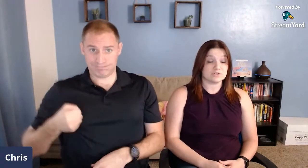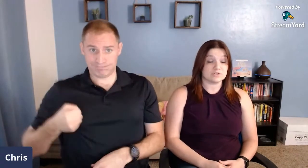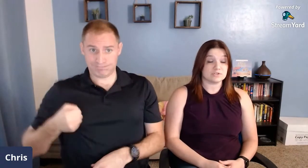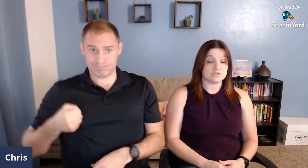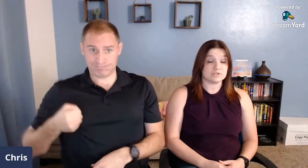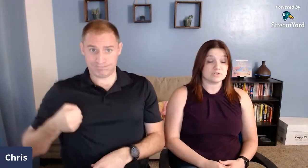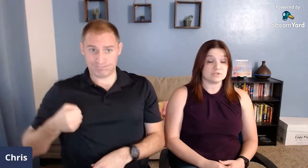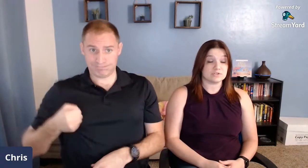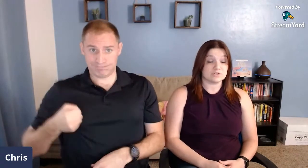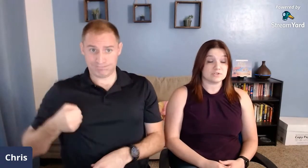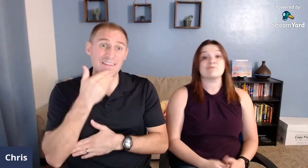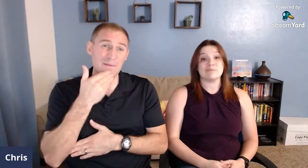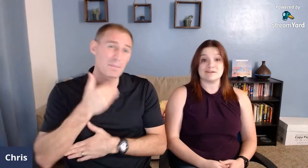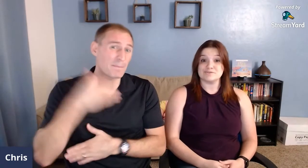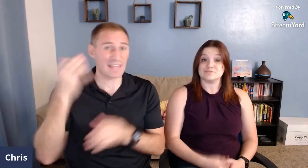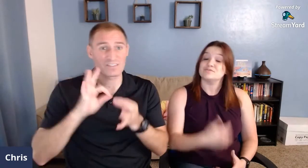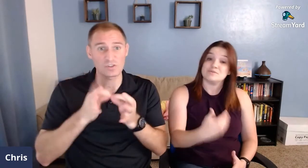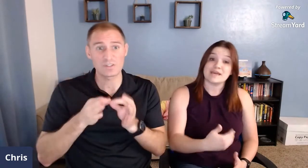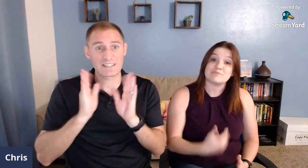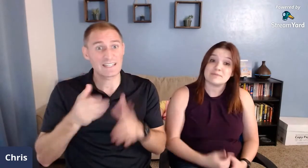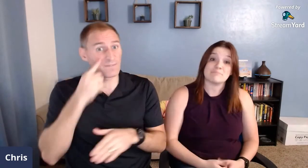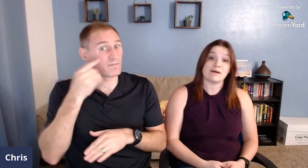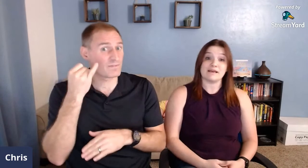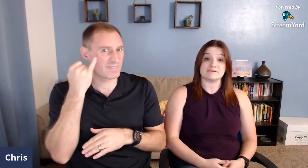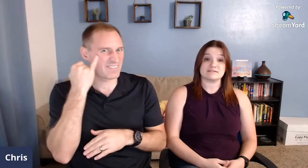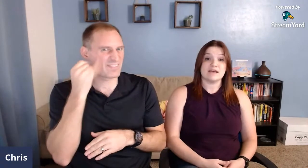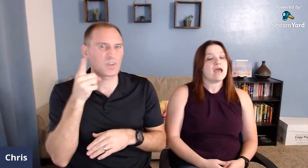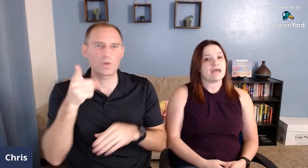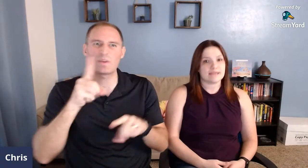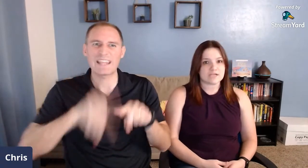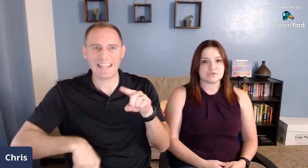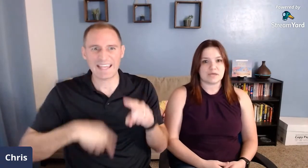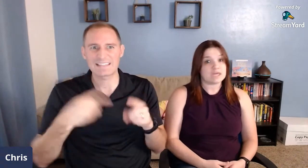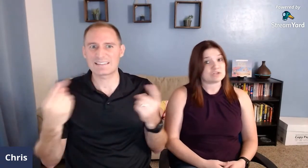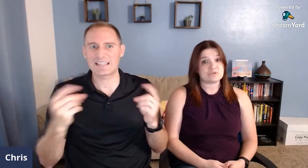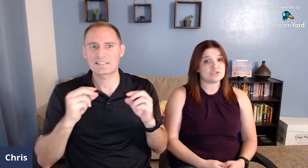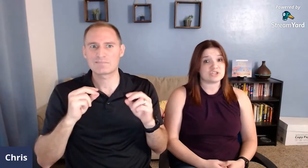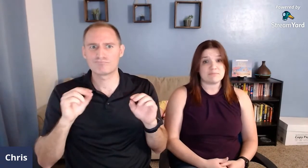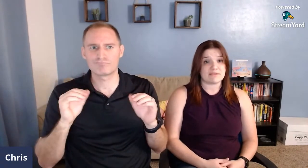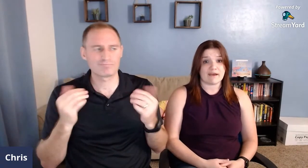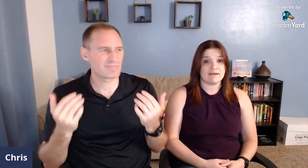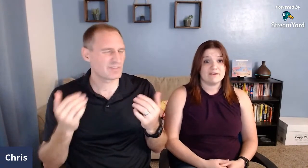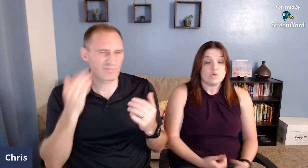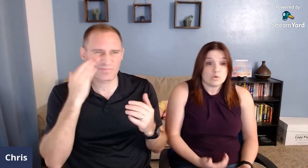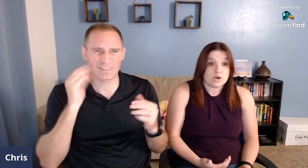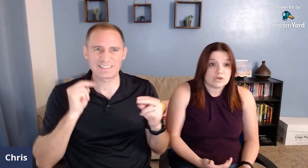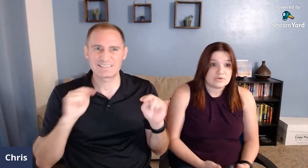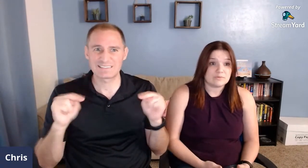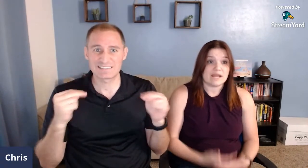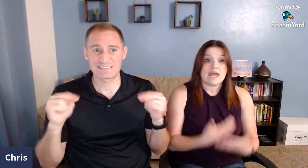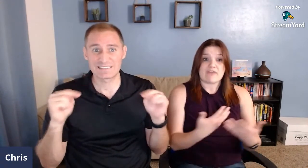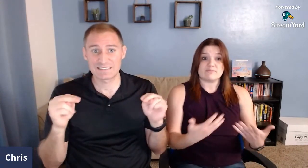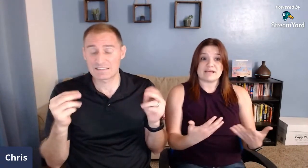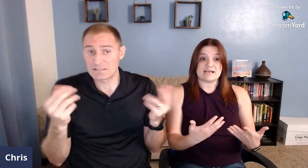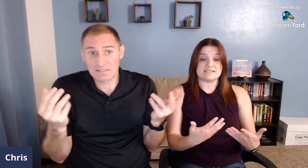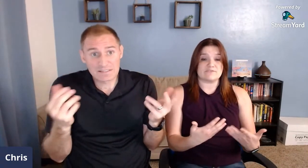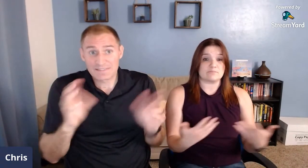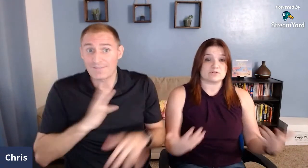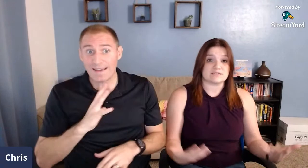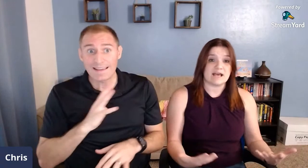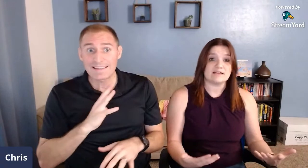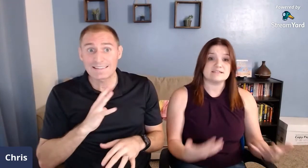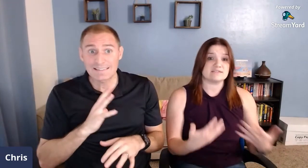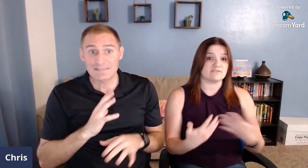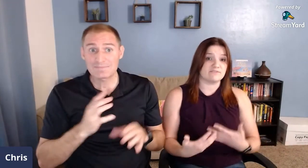interpreter if you can't remain neutral, if you can't remain biased. And that's okay. There's no shame in that. We're all human. Everybody has